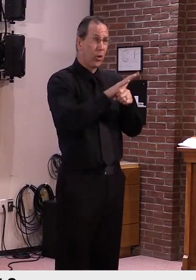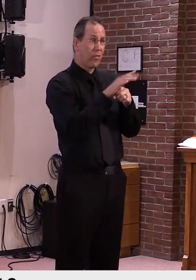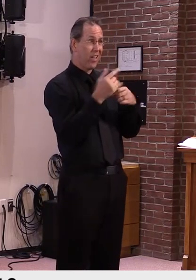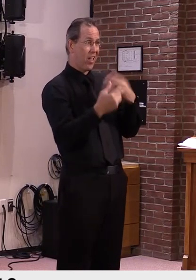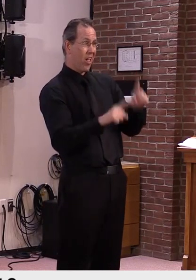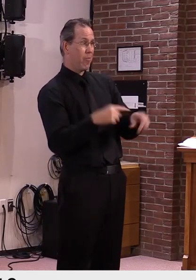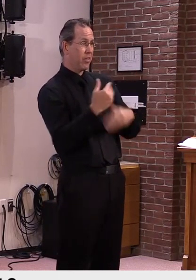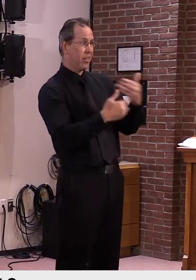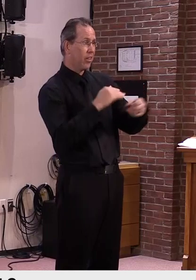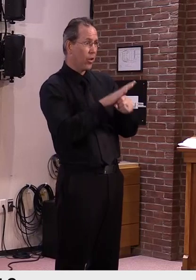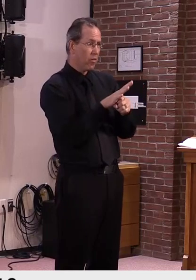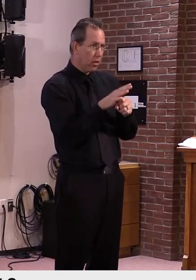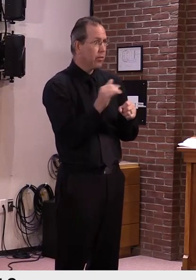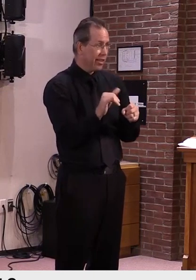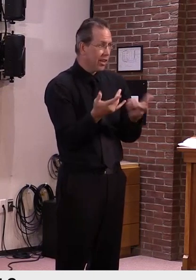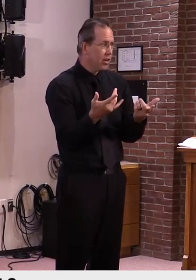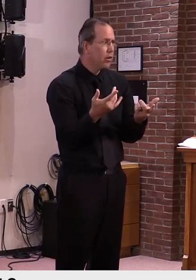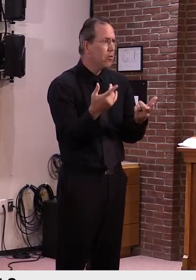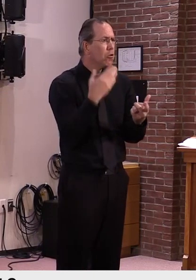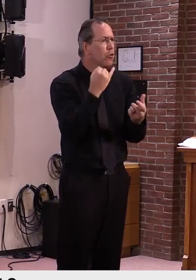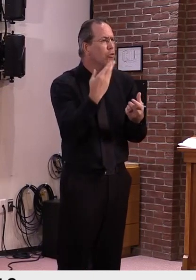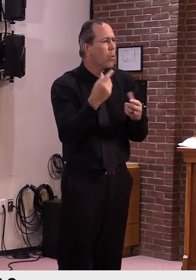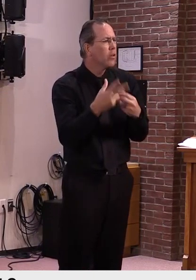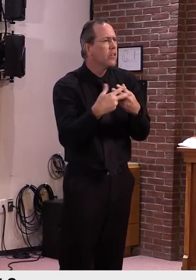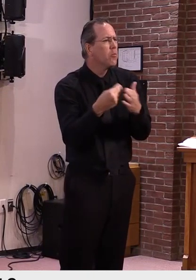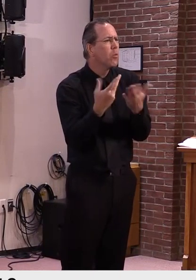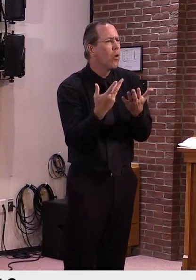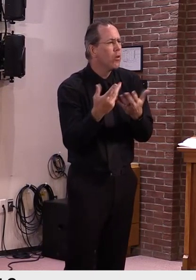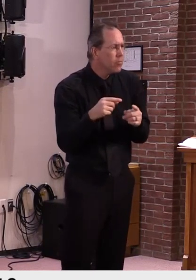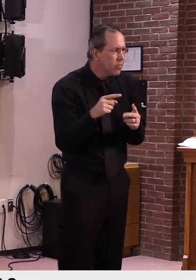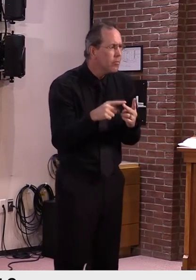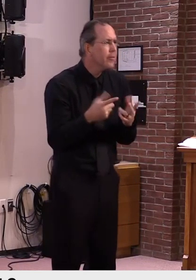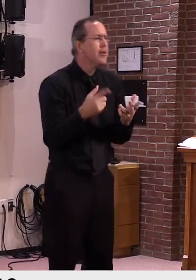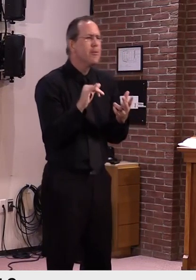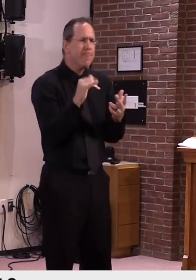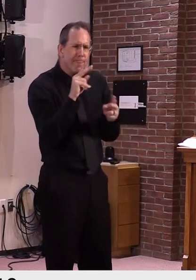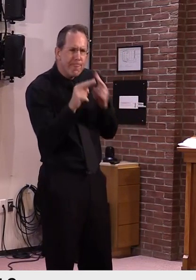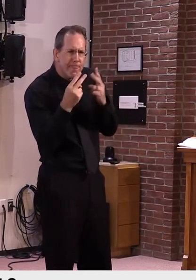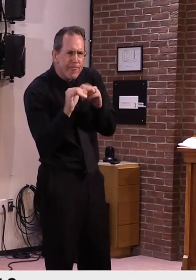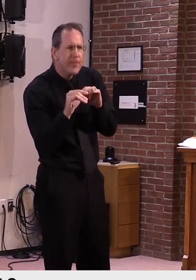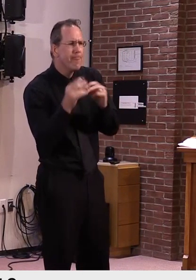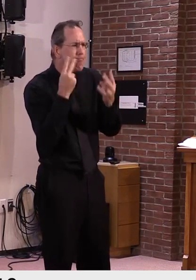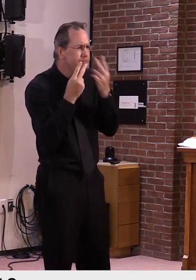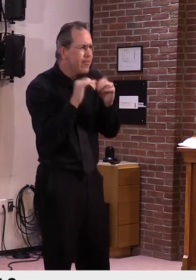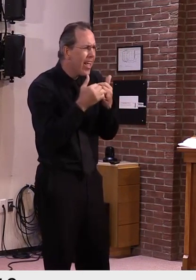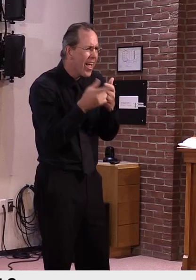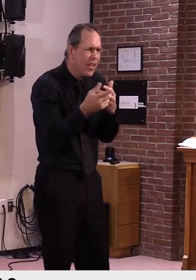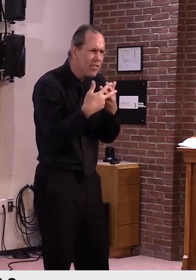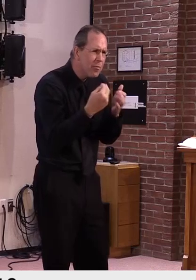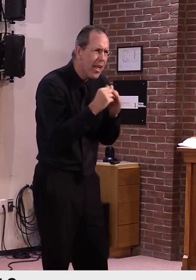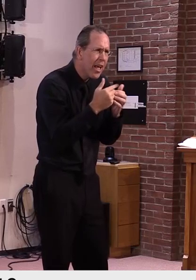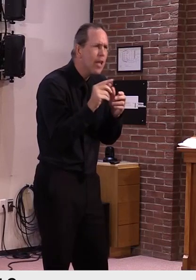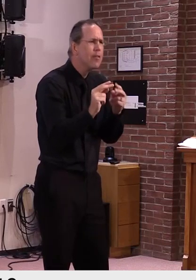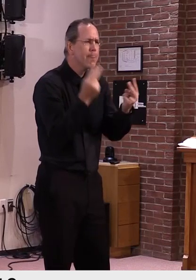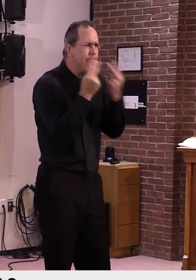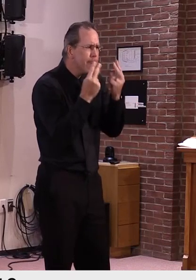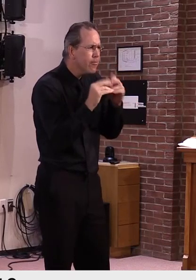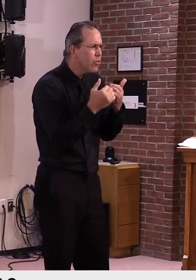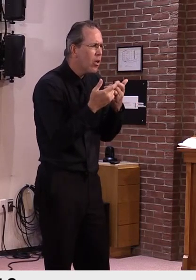theoretical aspect of the all-payer work on a better operational aspect, I think